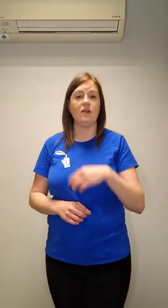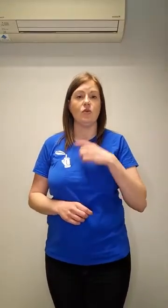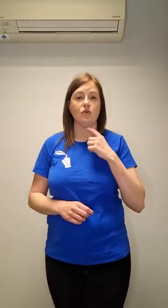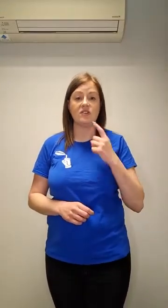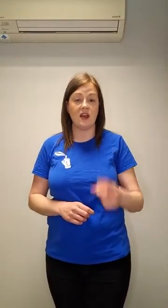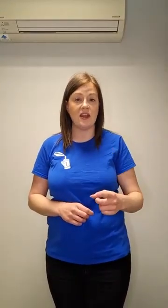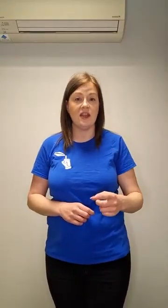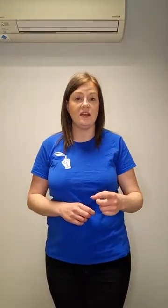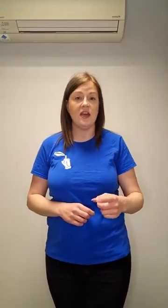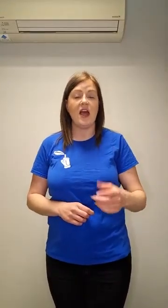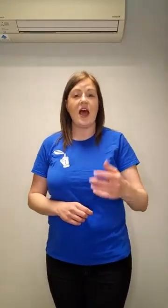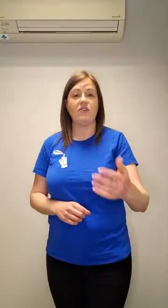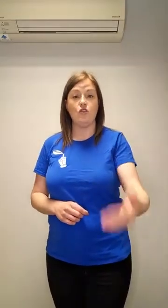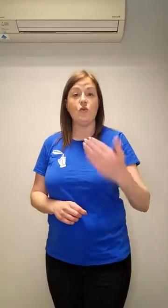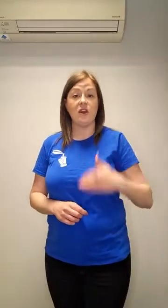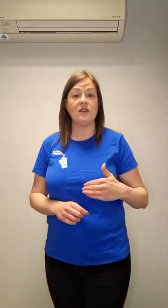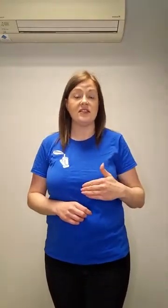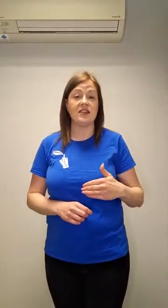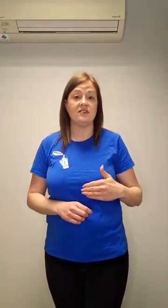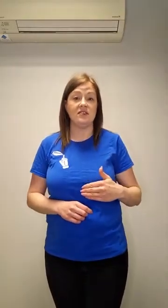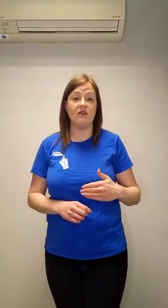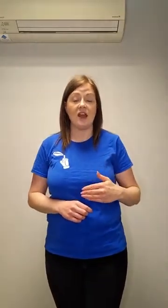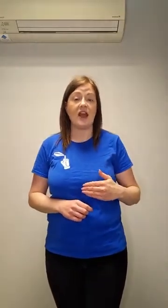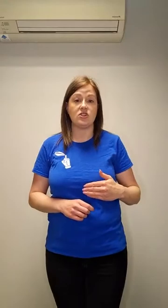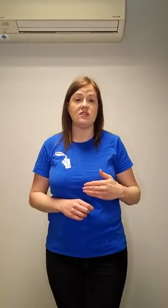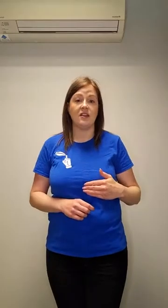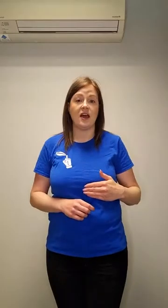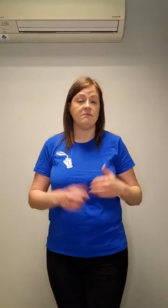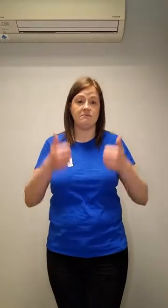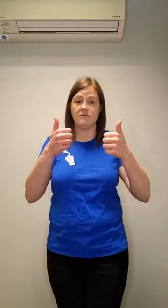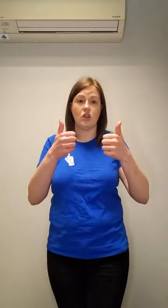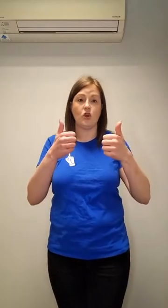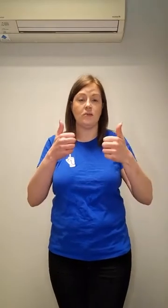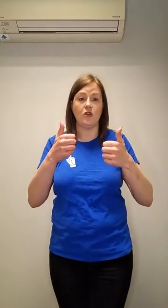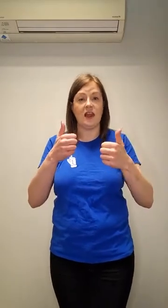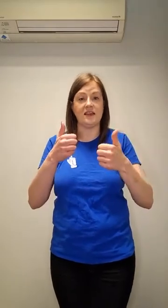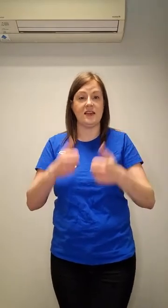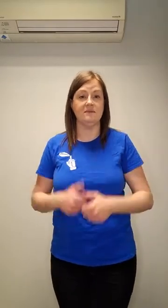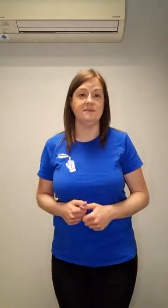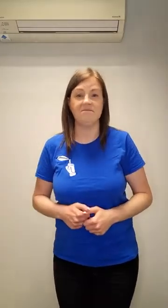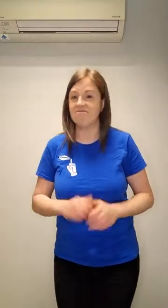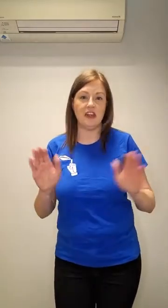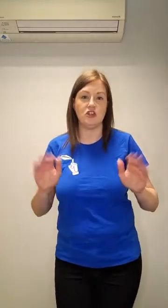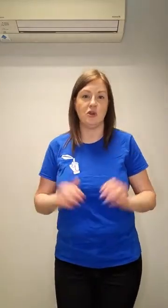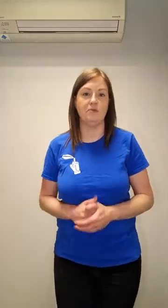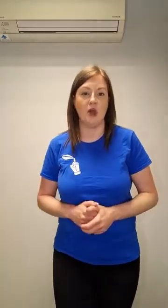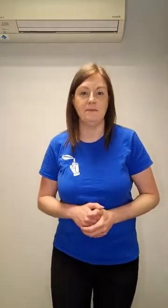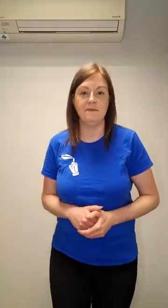what you're signing, and you can understand their reaction to that, you're communicating, and it's job.